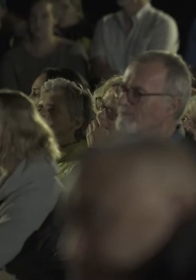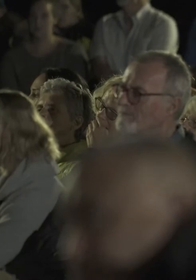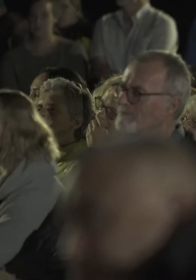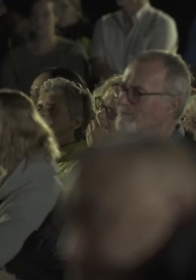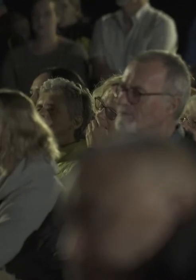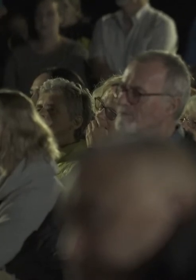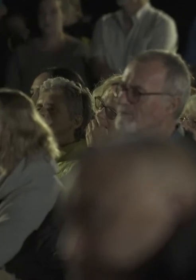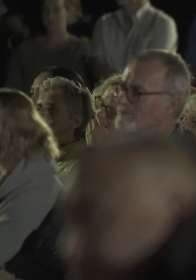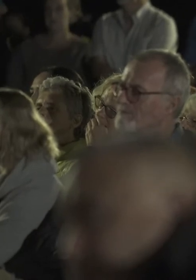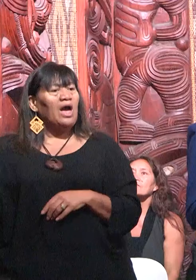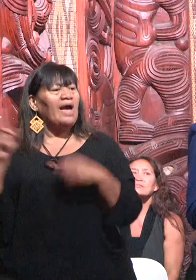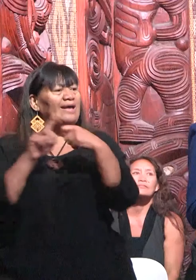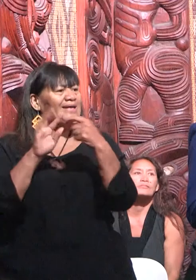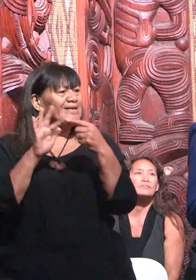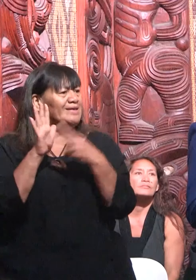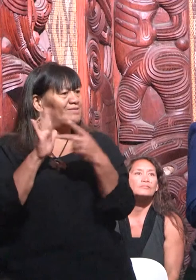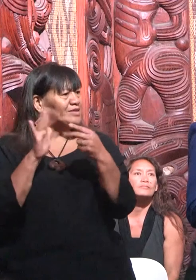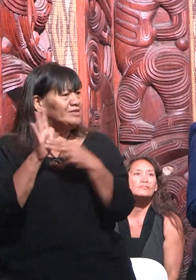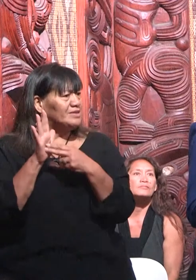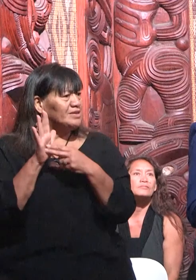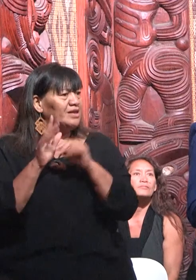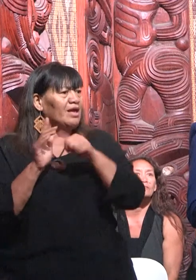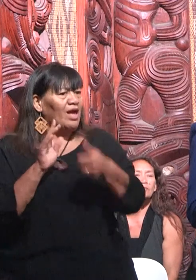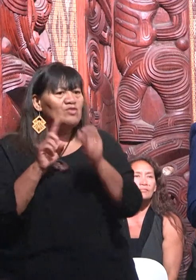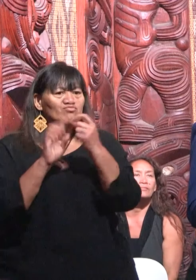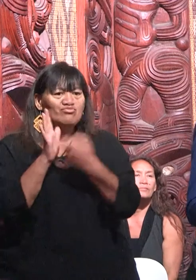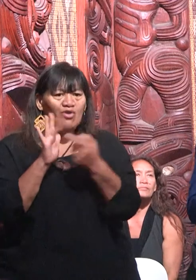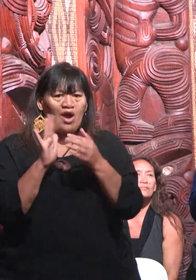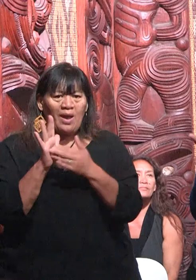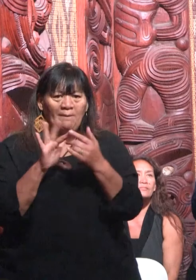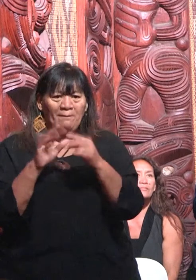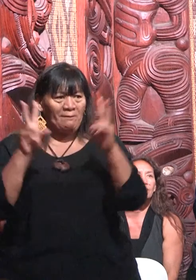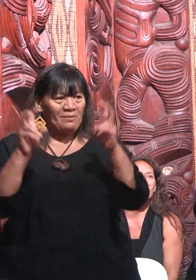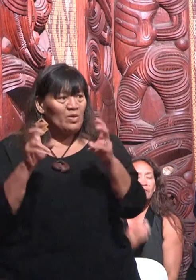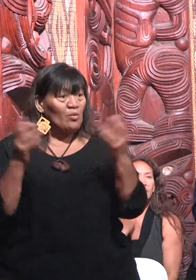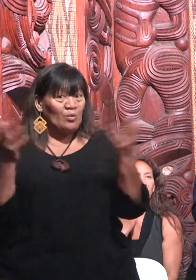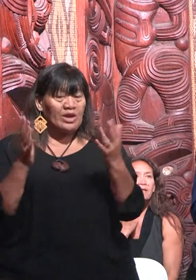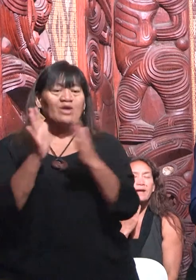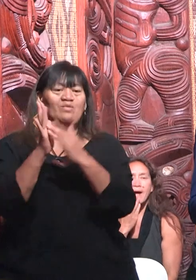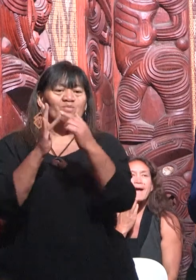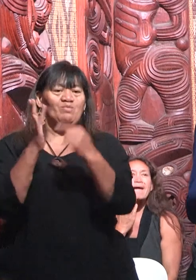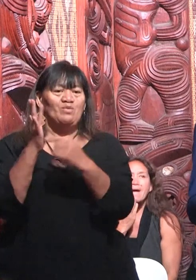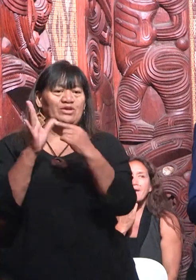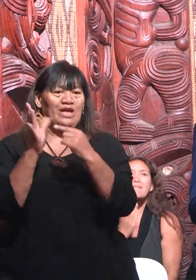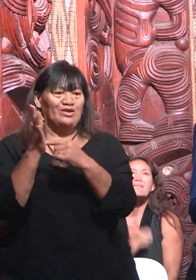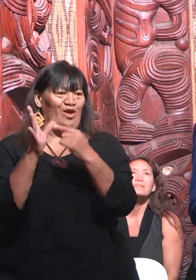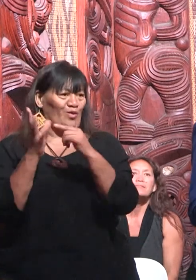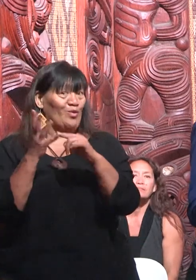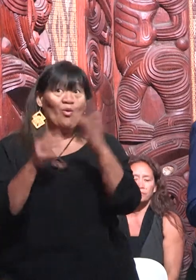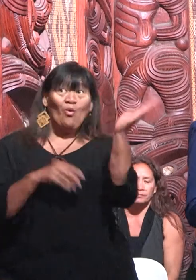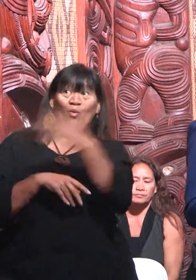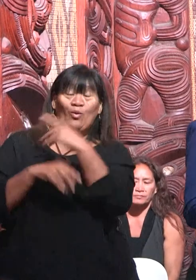that is now has Kevin Prime, the Prime family, which is in Motutau. All of these